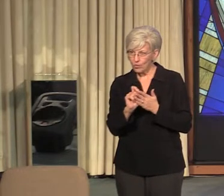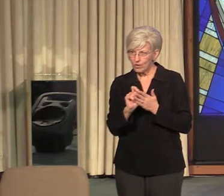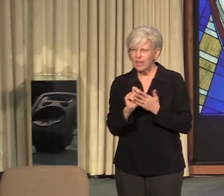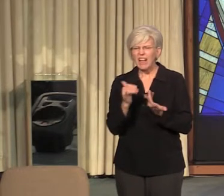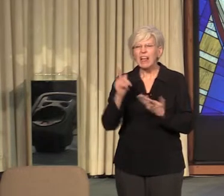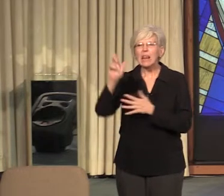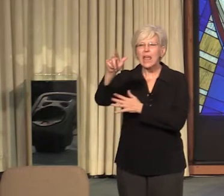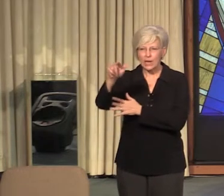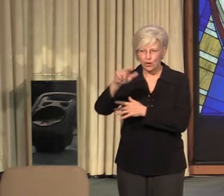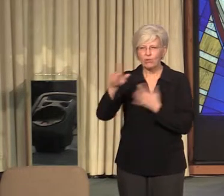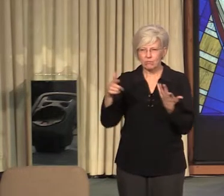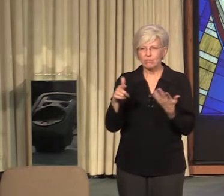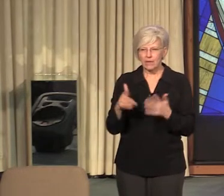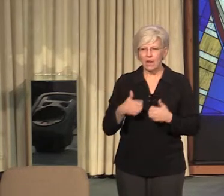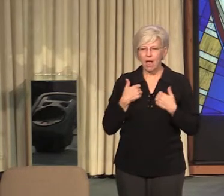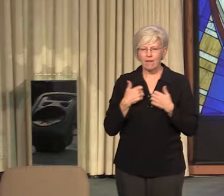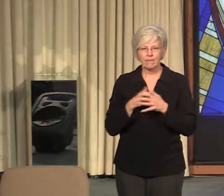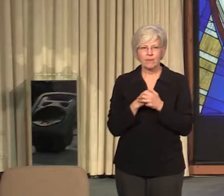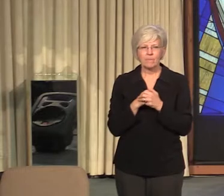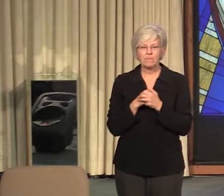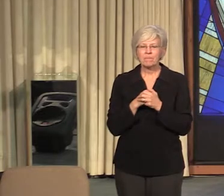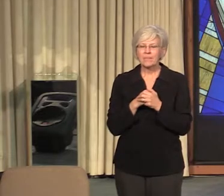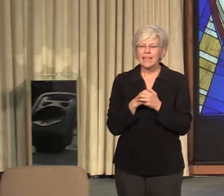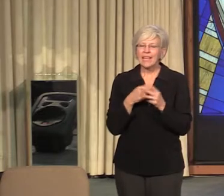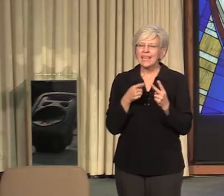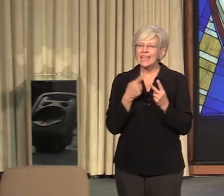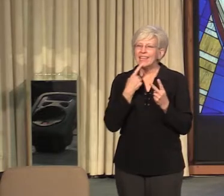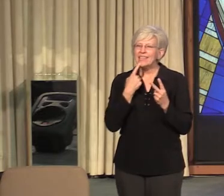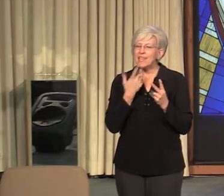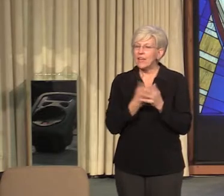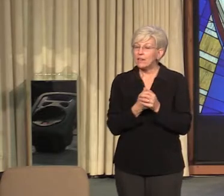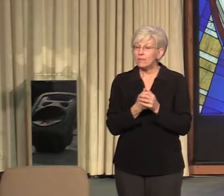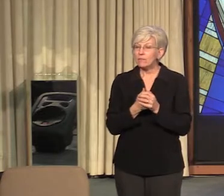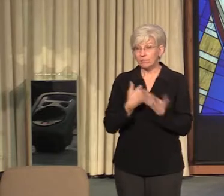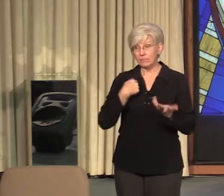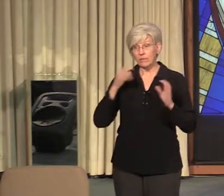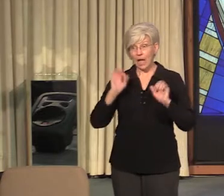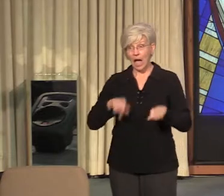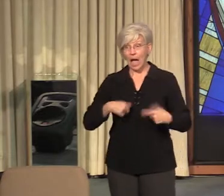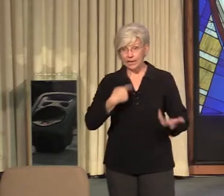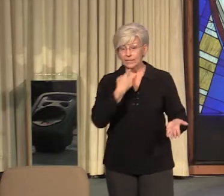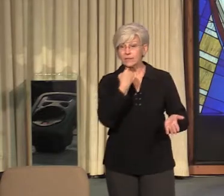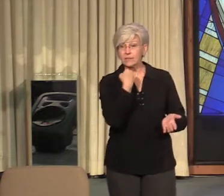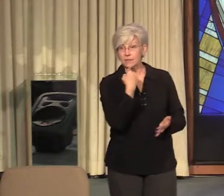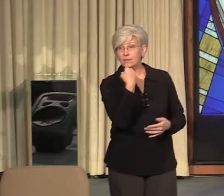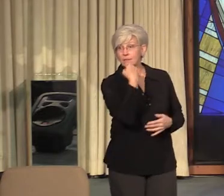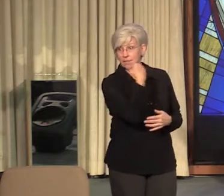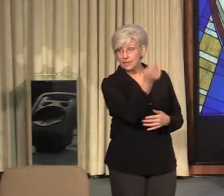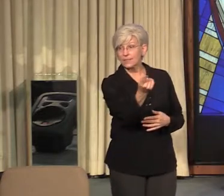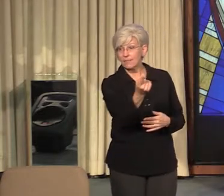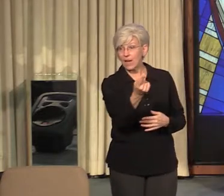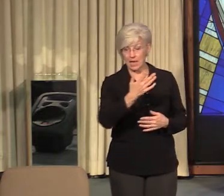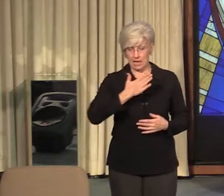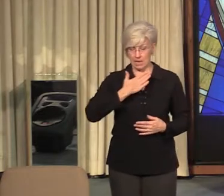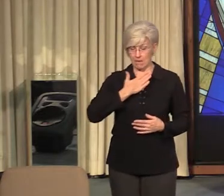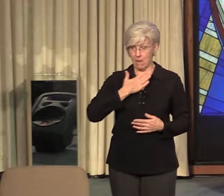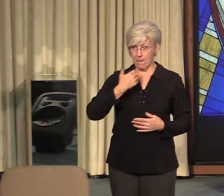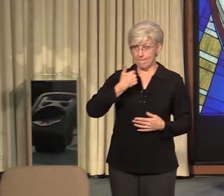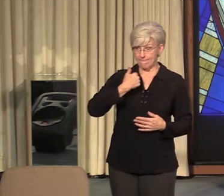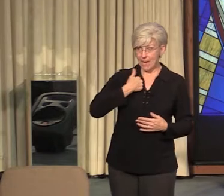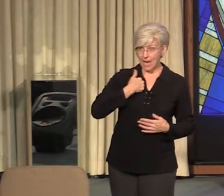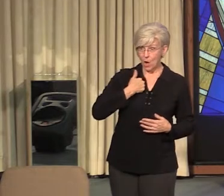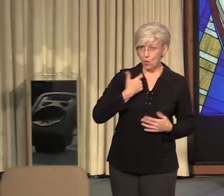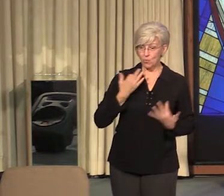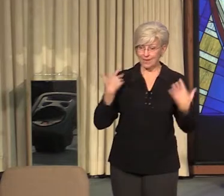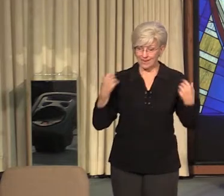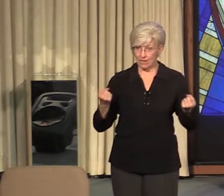much later on in life. But he says, "But I can testify to my own healing of tuberculosis of the